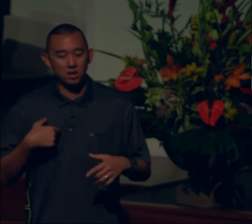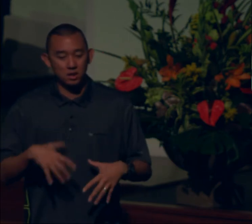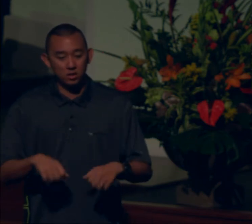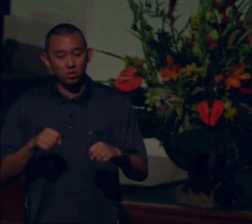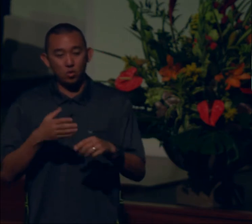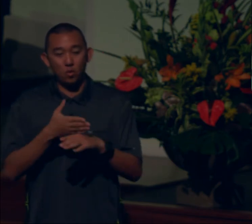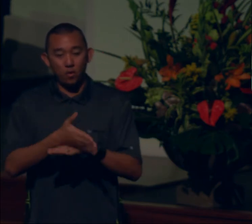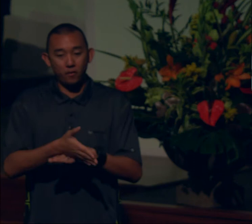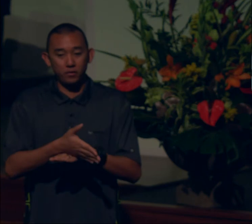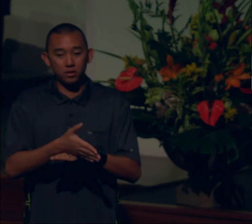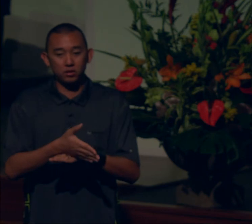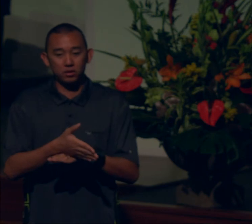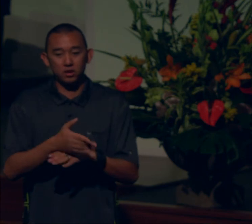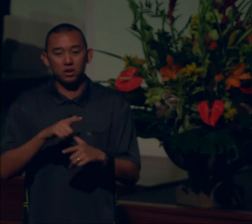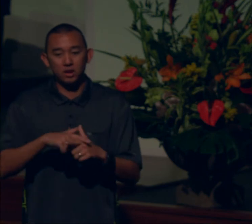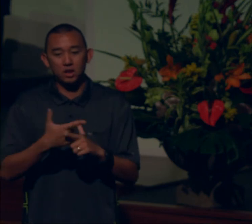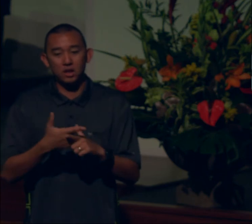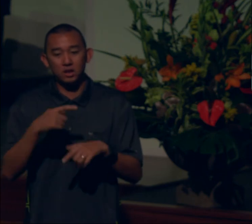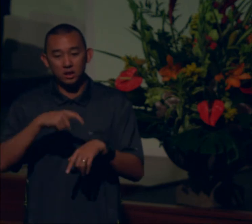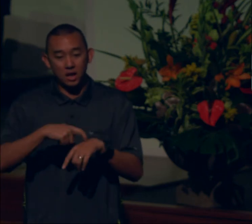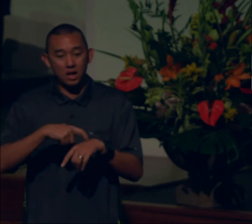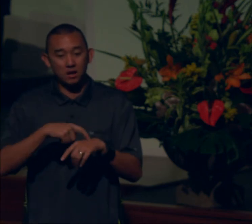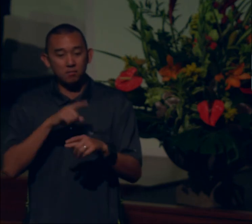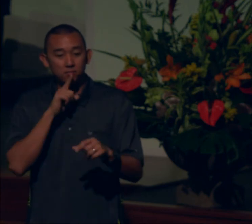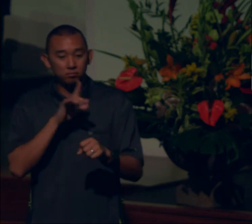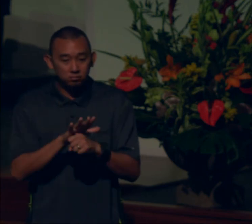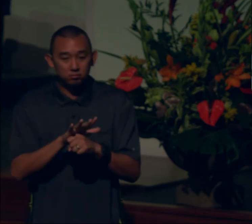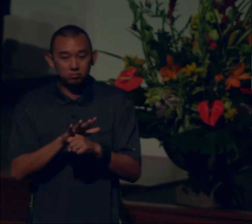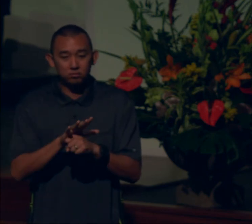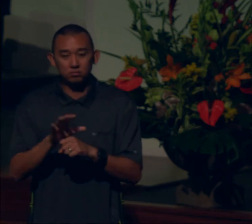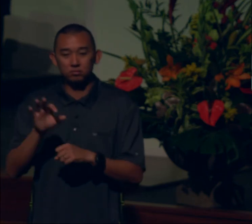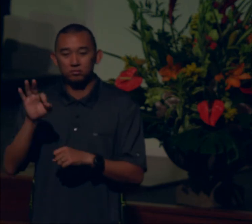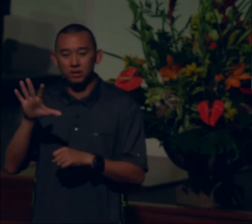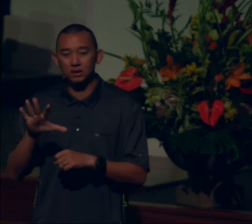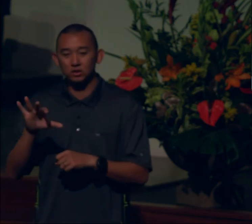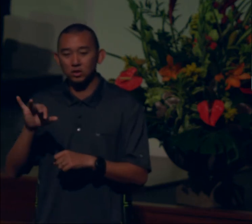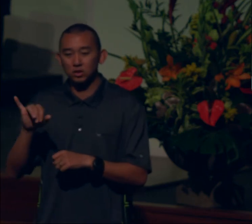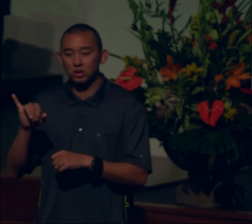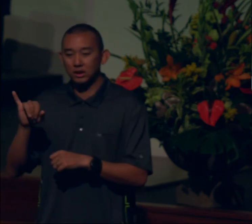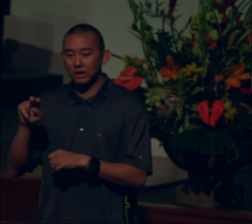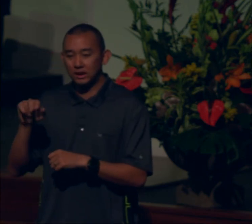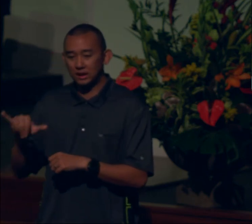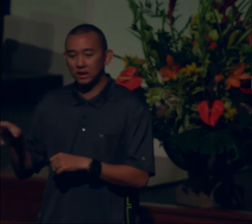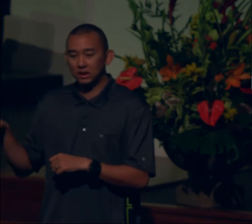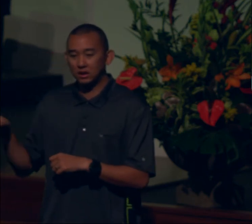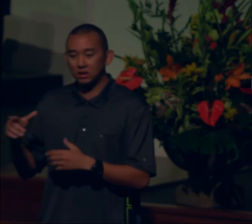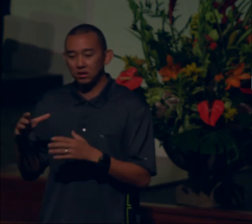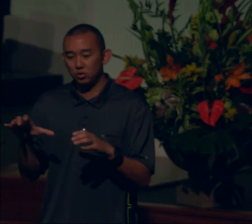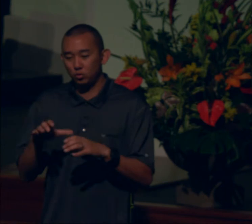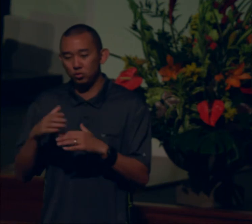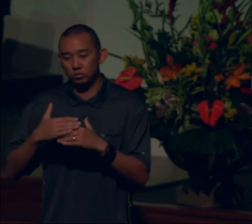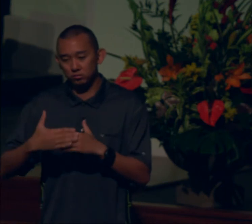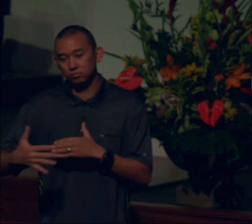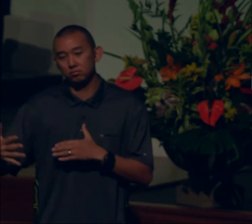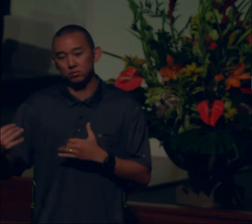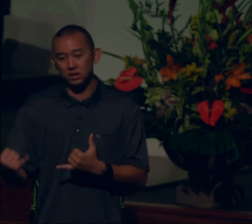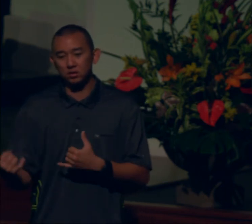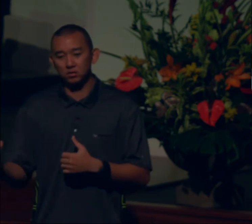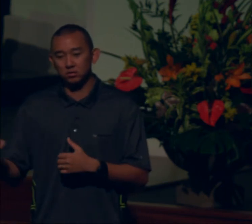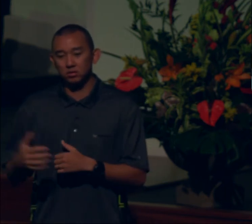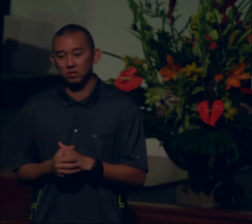our pledges, Pastor Cindy Burgess now is doing all the follow-up. That is doing building fund as a campaign.